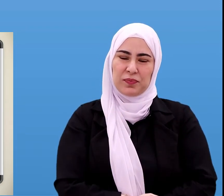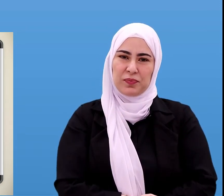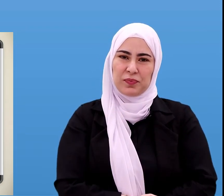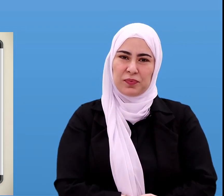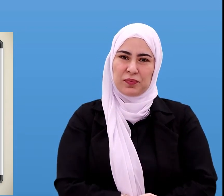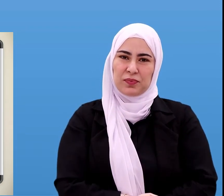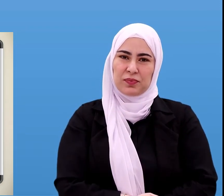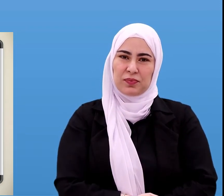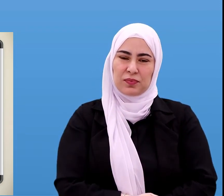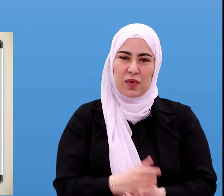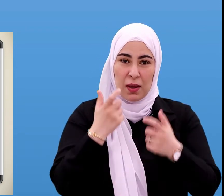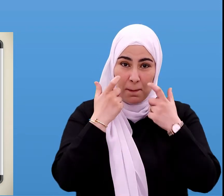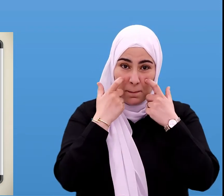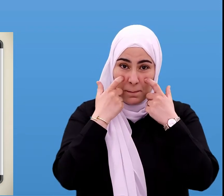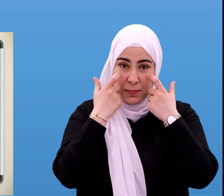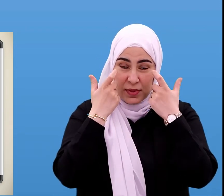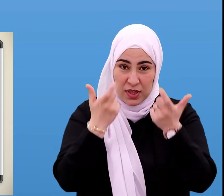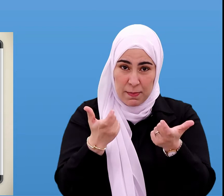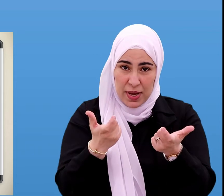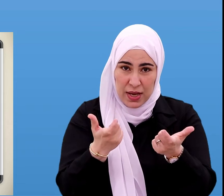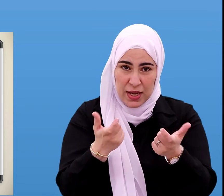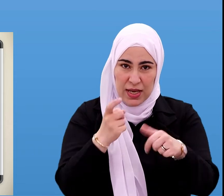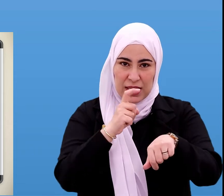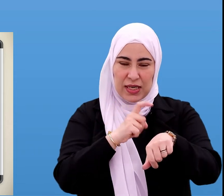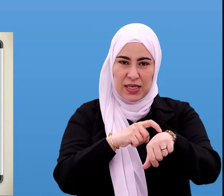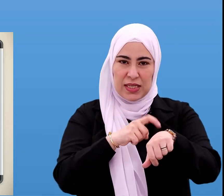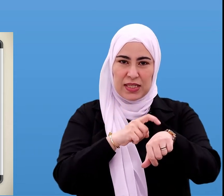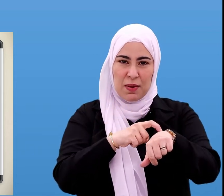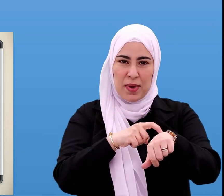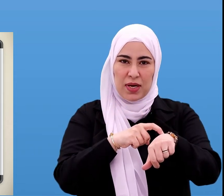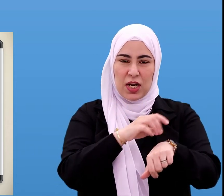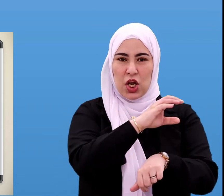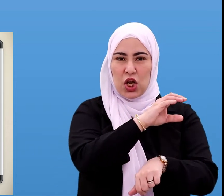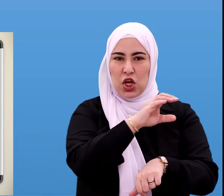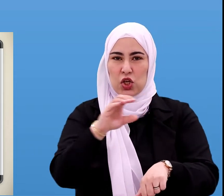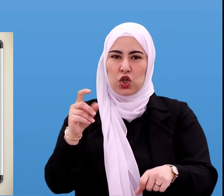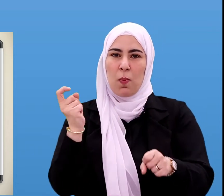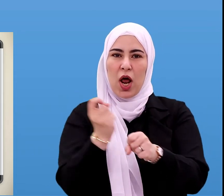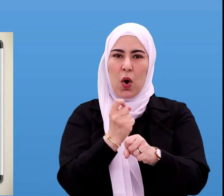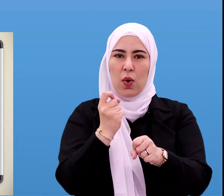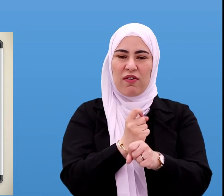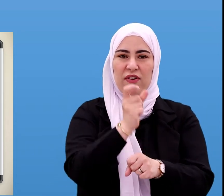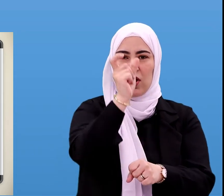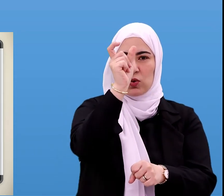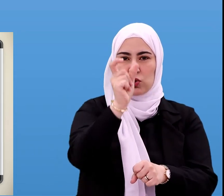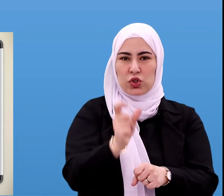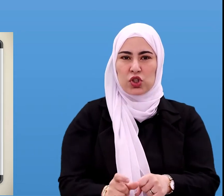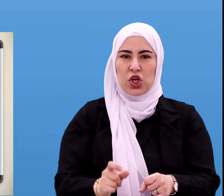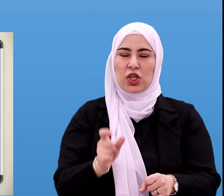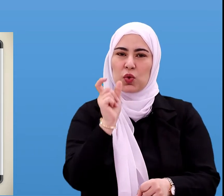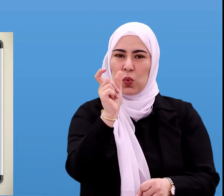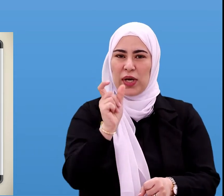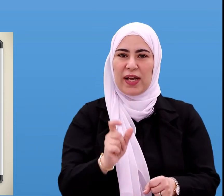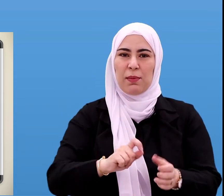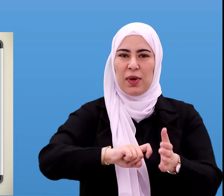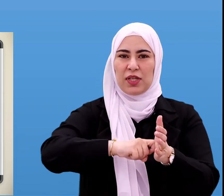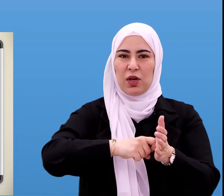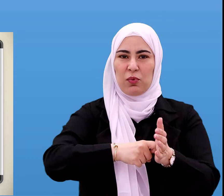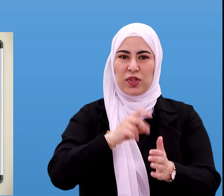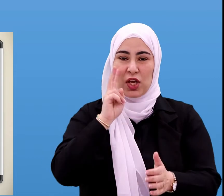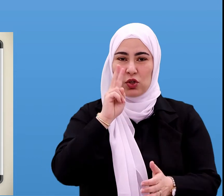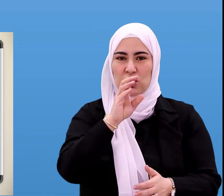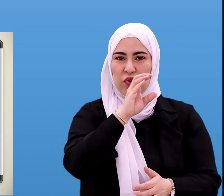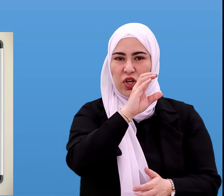word. So pay attention to the tense, the verbs, and the pronouns. Let's take a look at